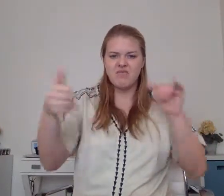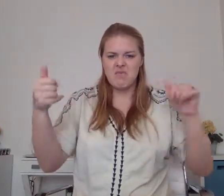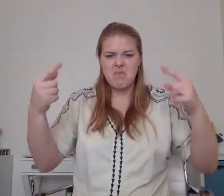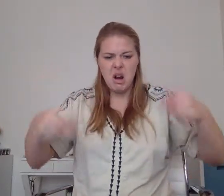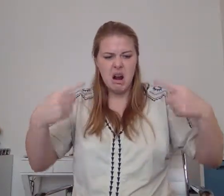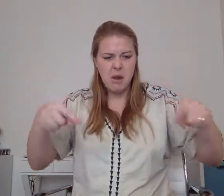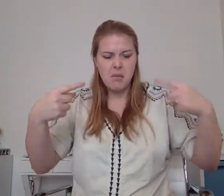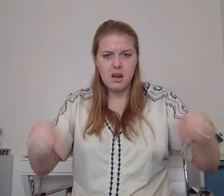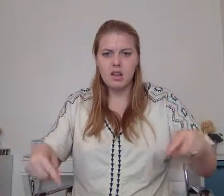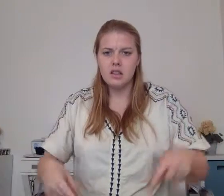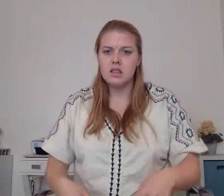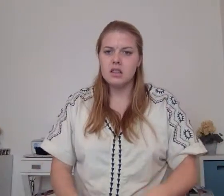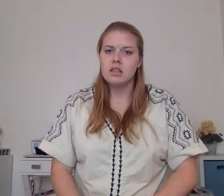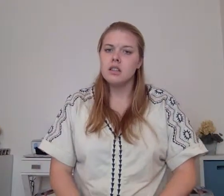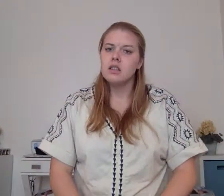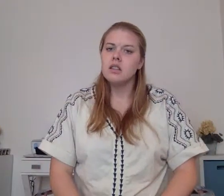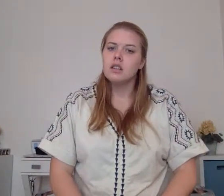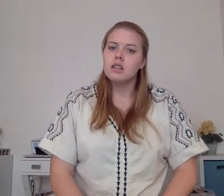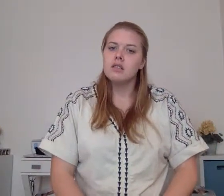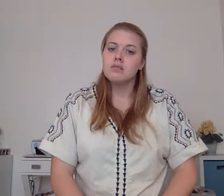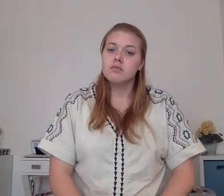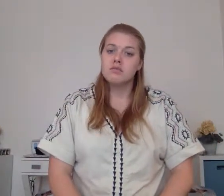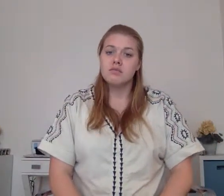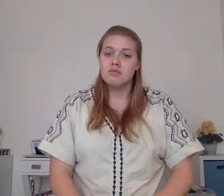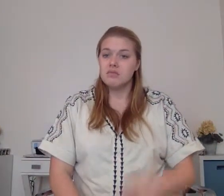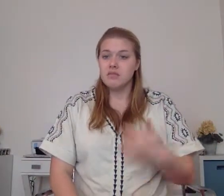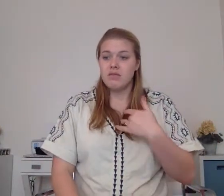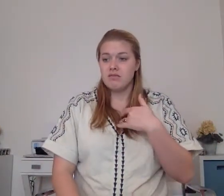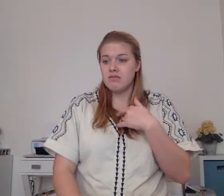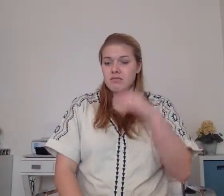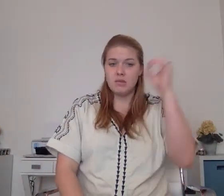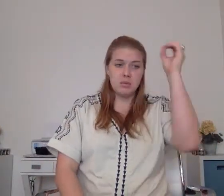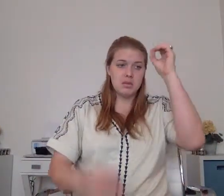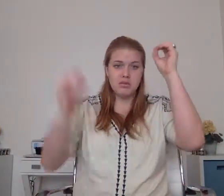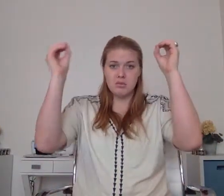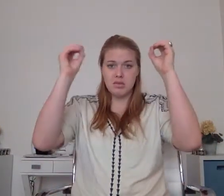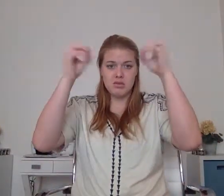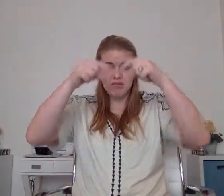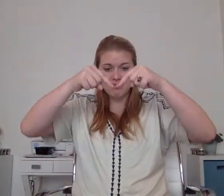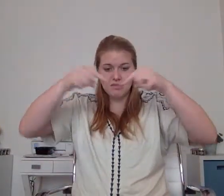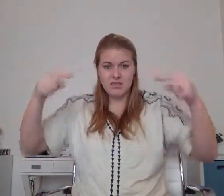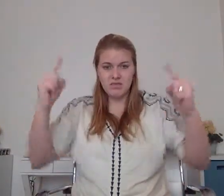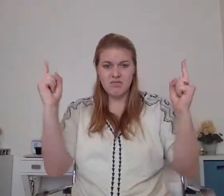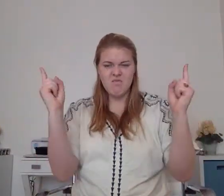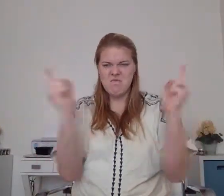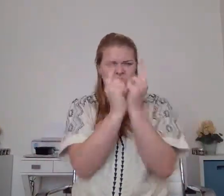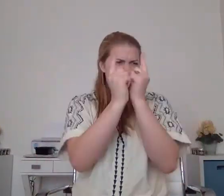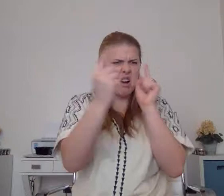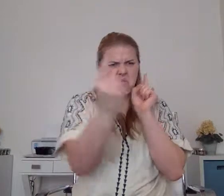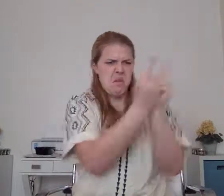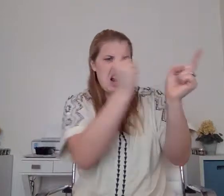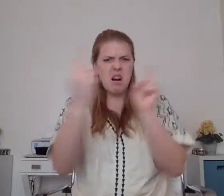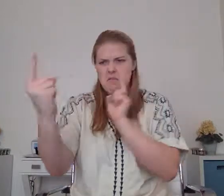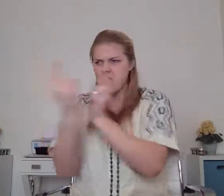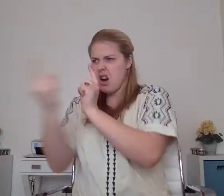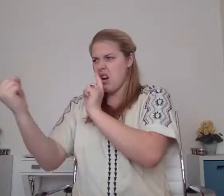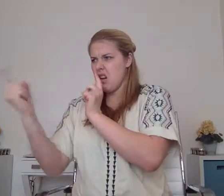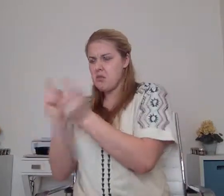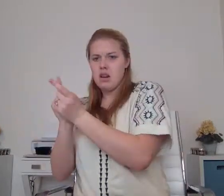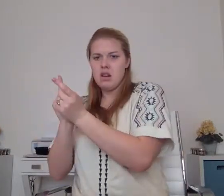oppositions are everywhere. So slowly and systematically, we are being denied the